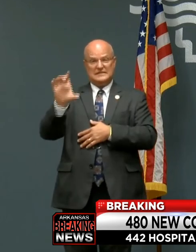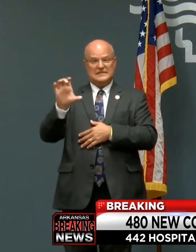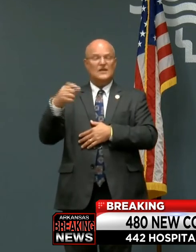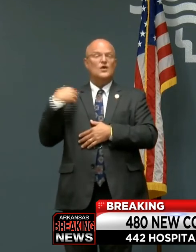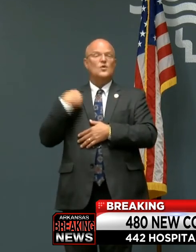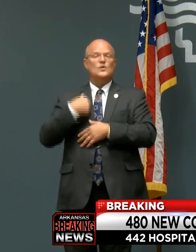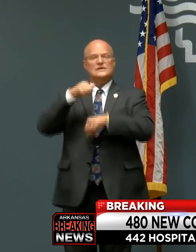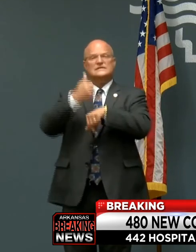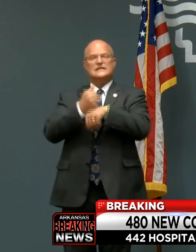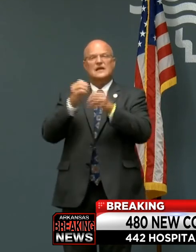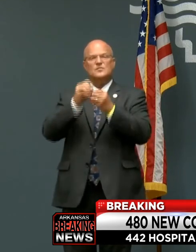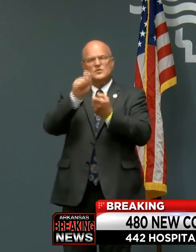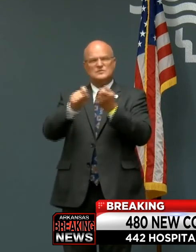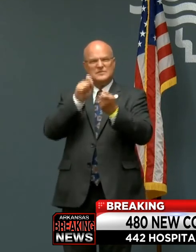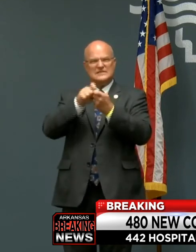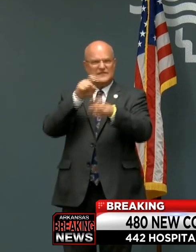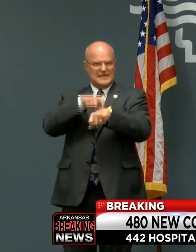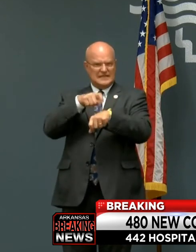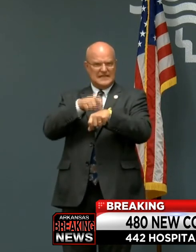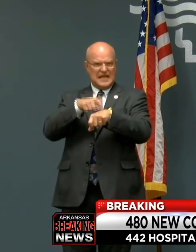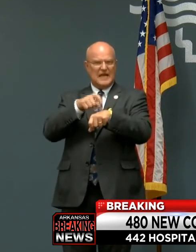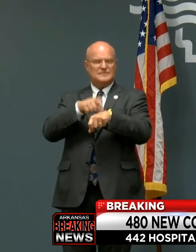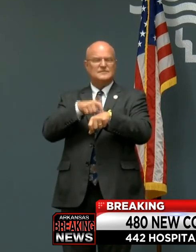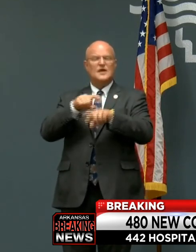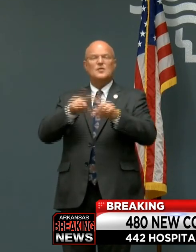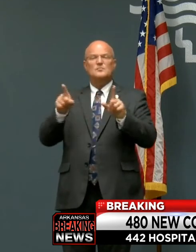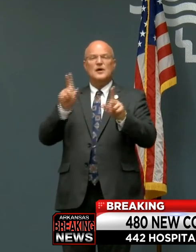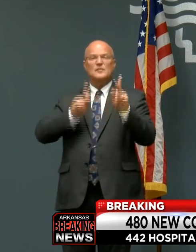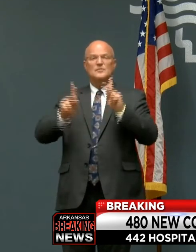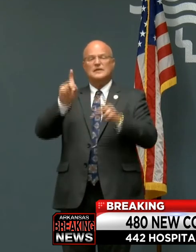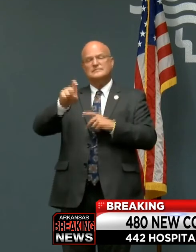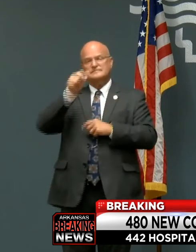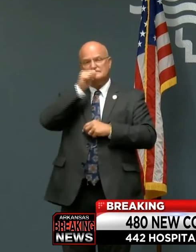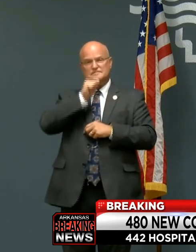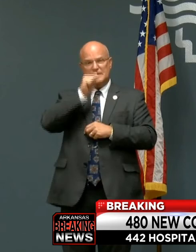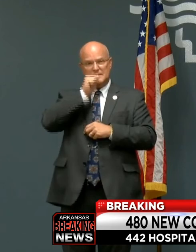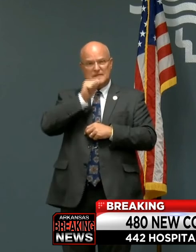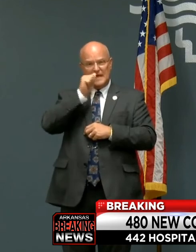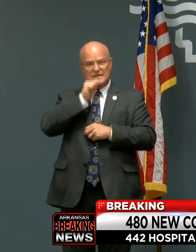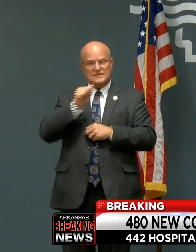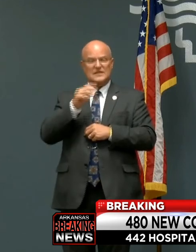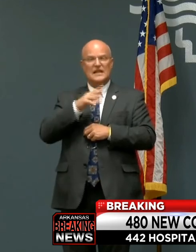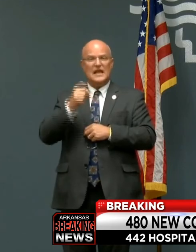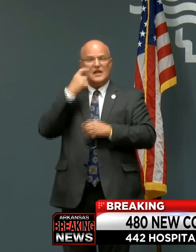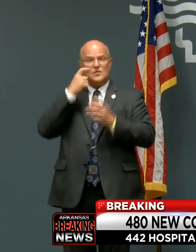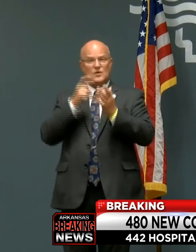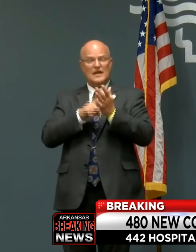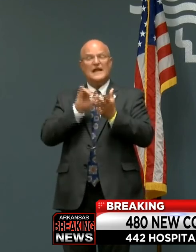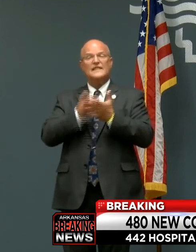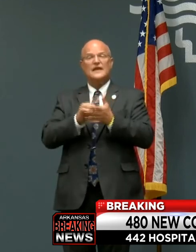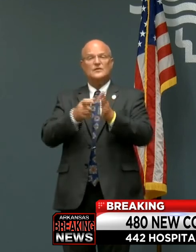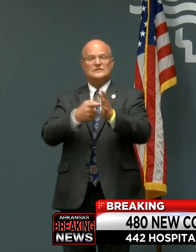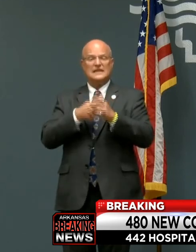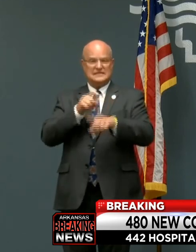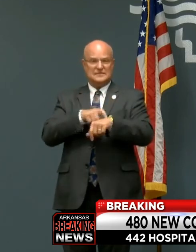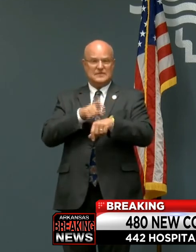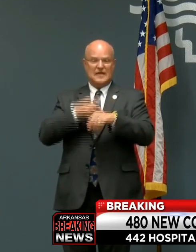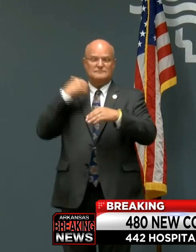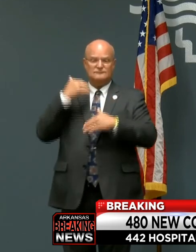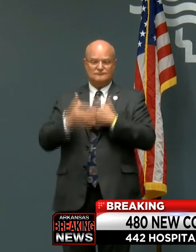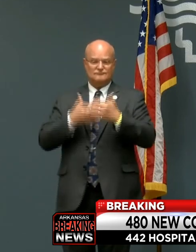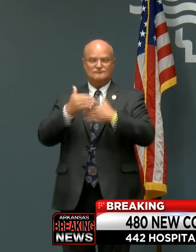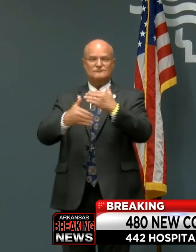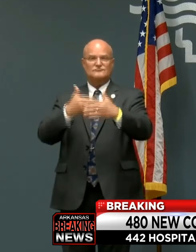able to set more specific time frames, but everybody needs to be patient and recognize that that's going to take some time to get